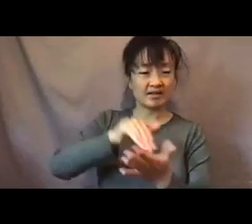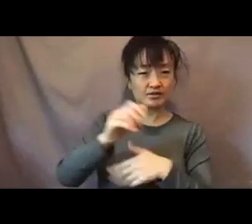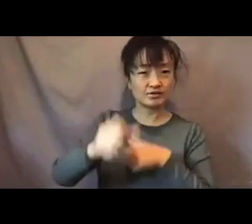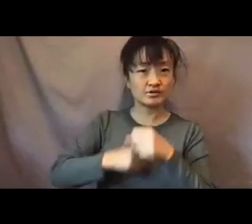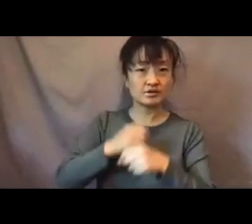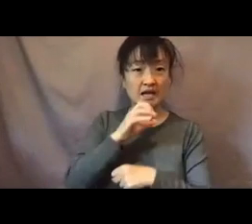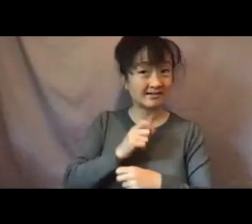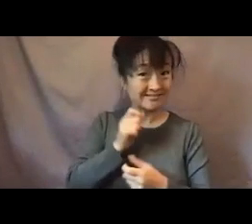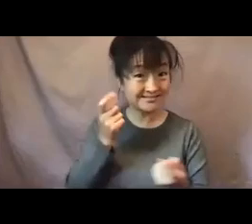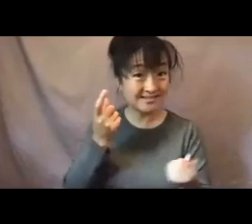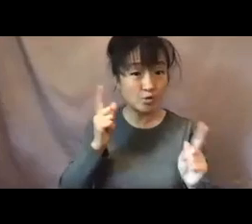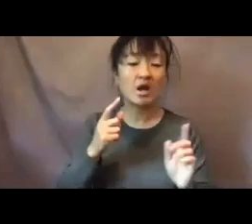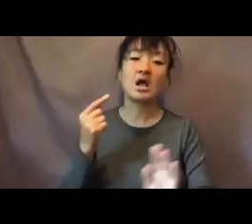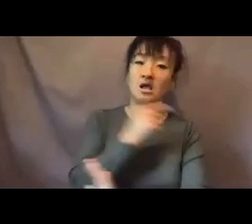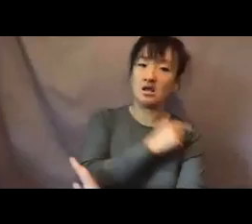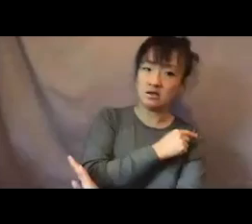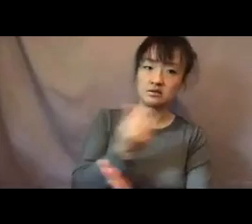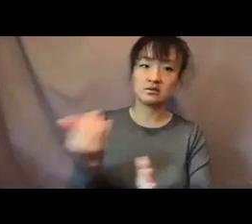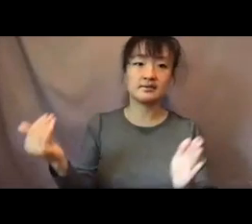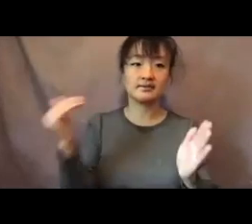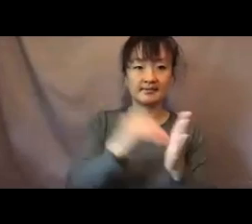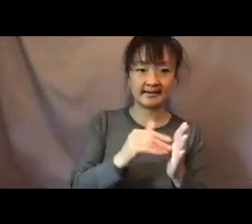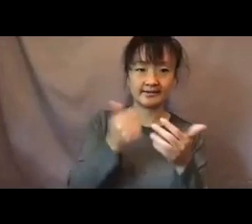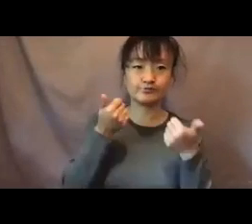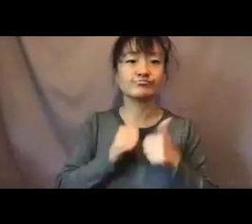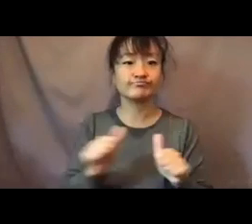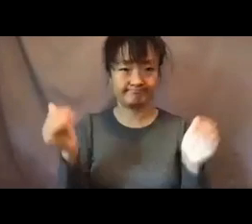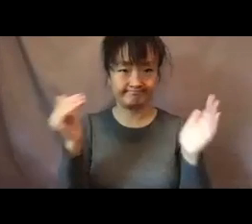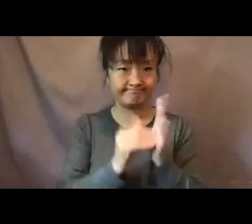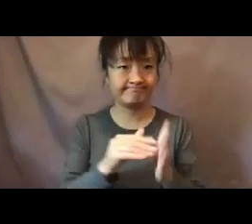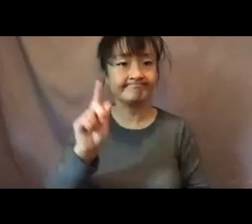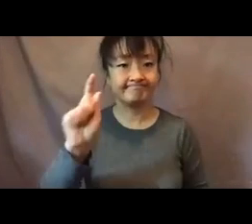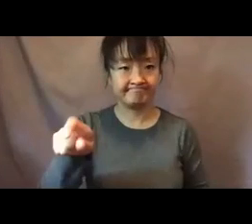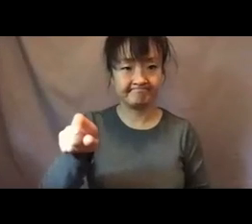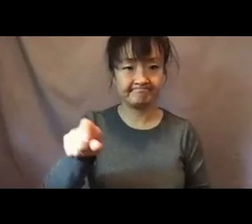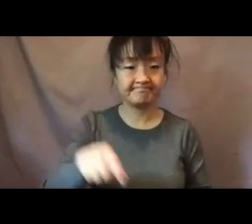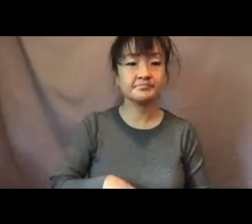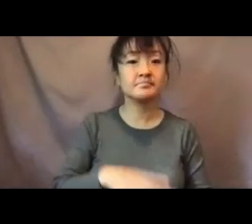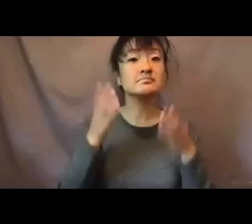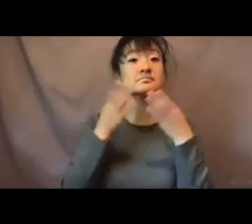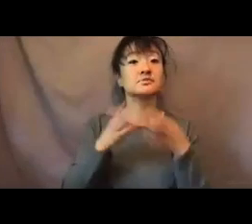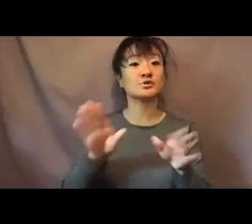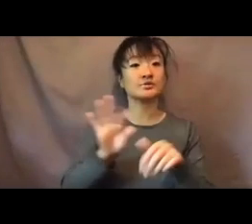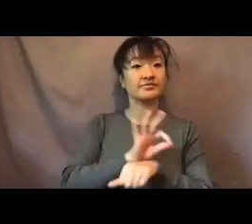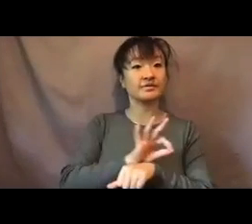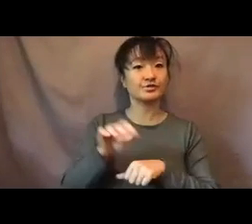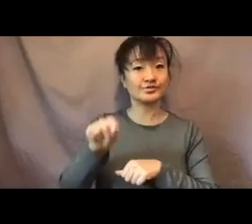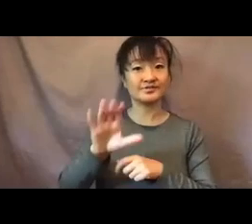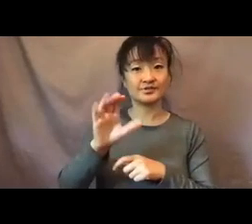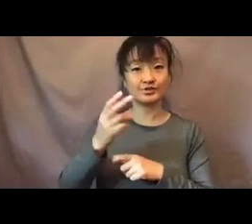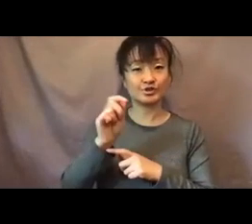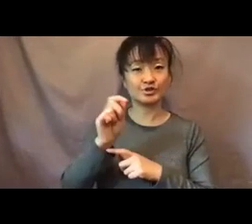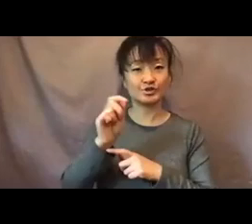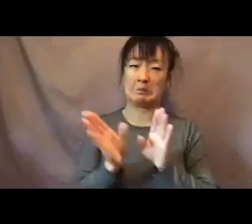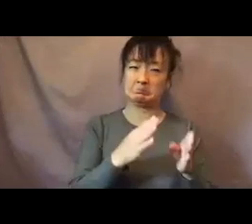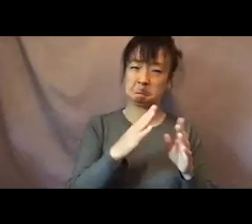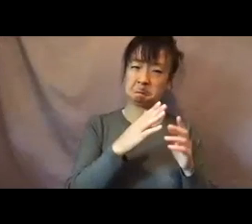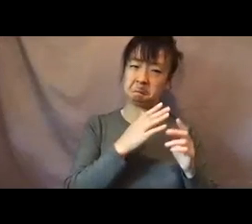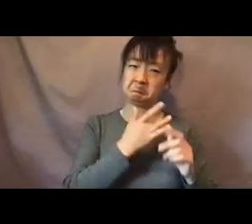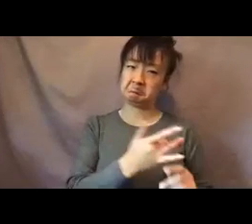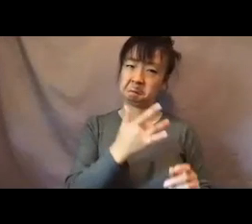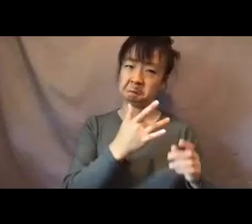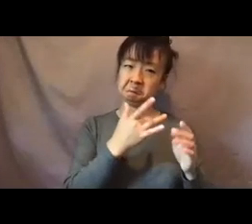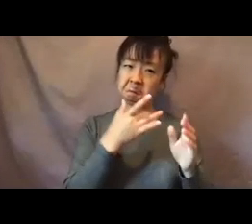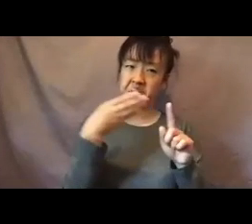you've got to go back and try again, right? So the general functions of these channels, and I lean more towards channels because I like the idea of